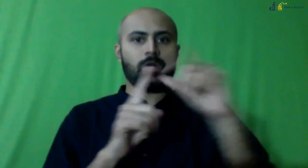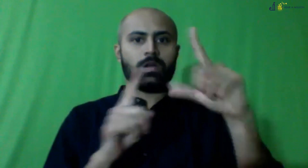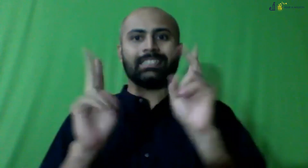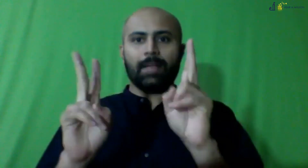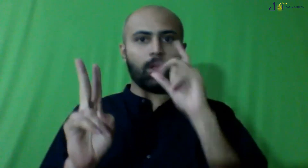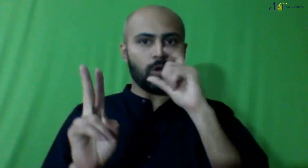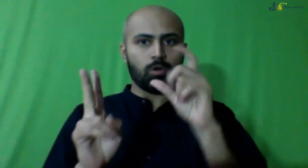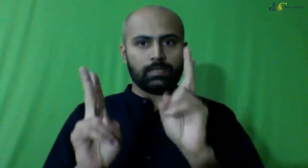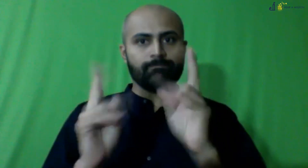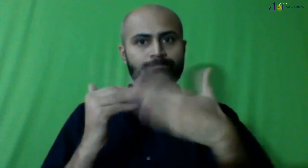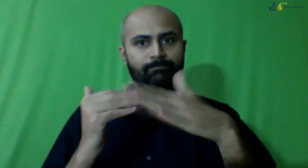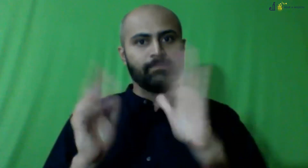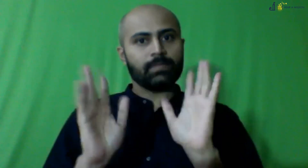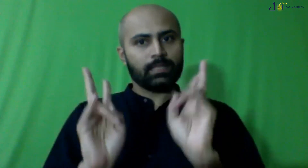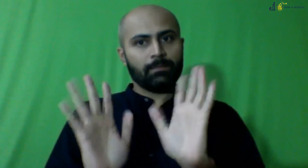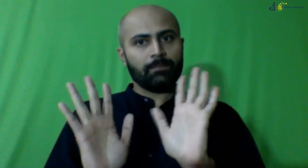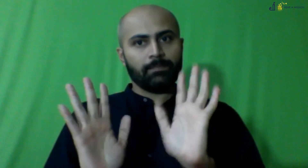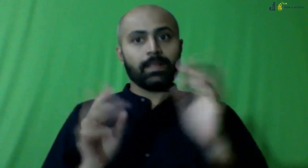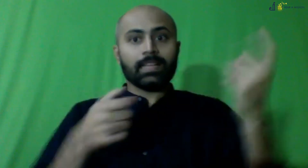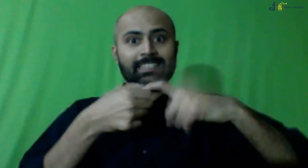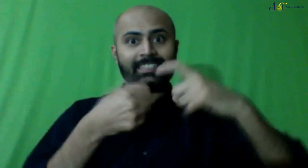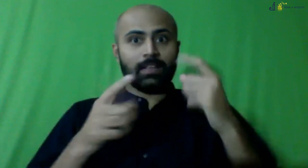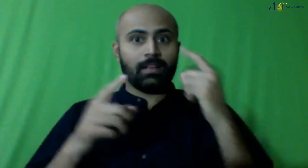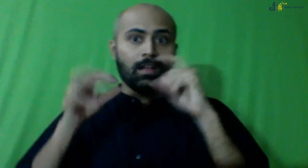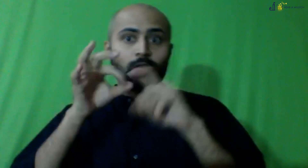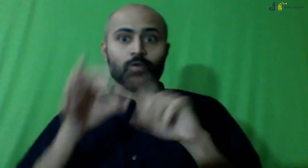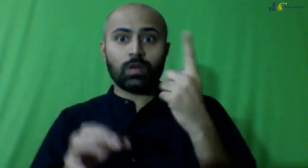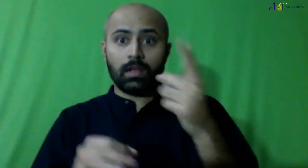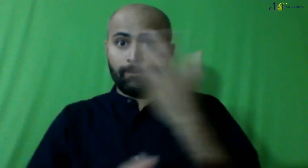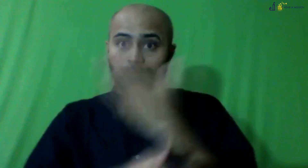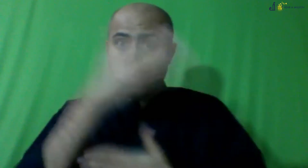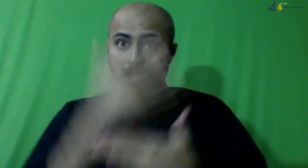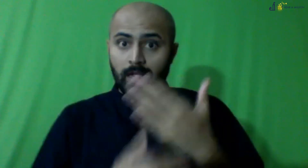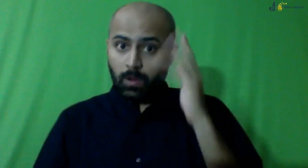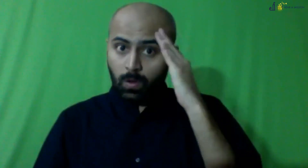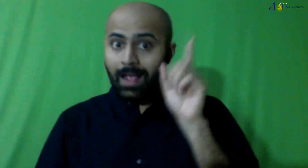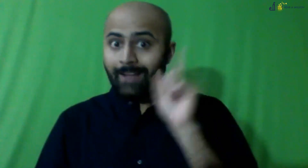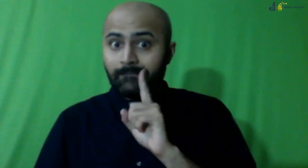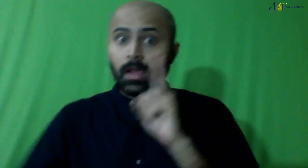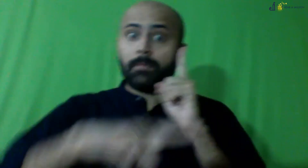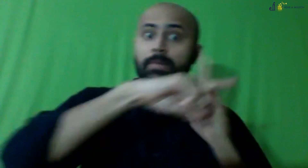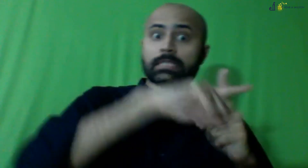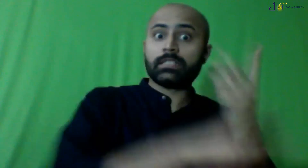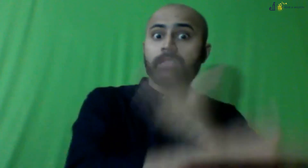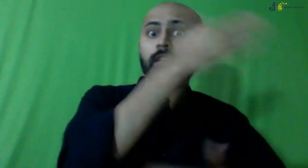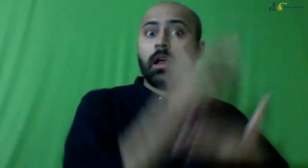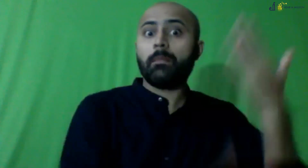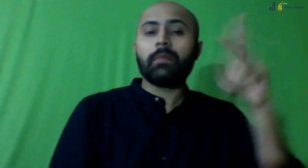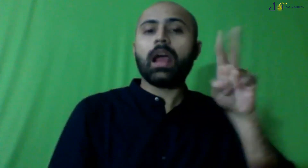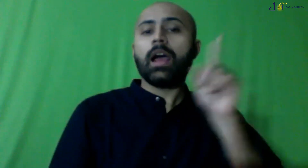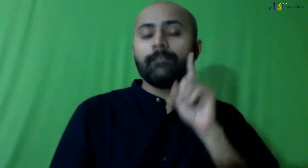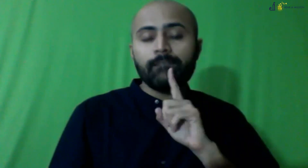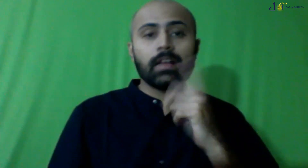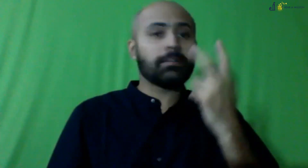Okay, again we have a poll question. Charu, let's keep it here only. So, do you know of a deaf person